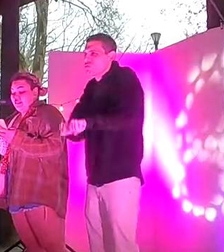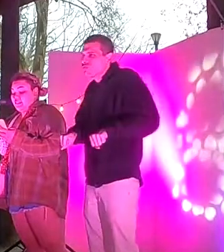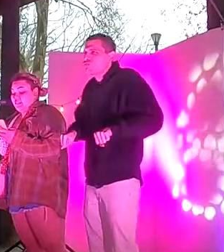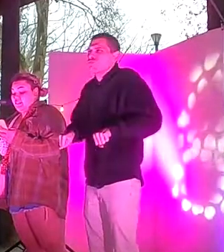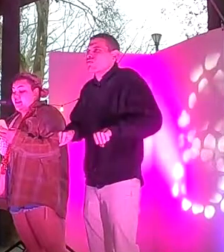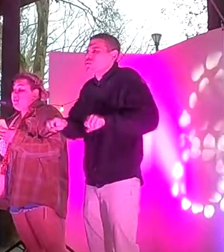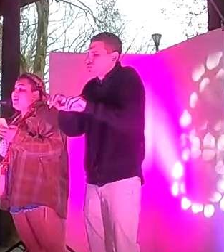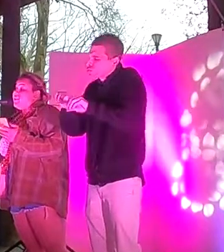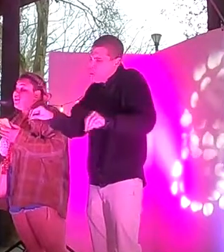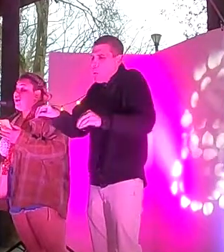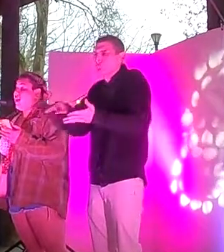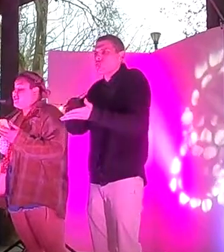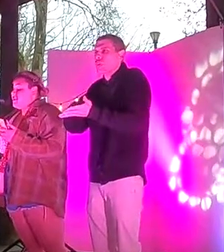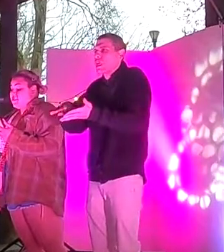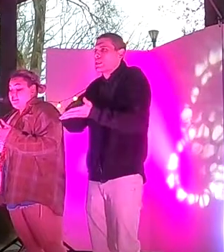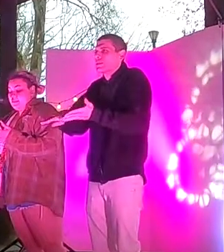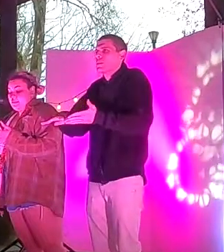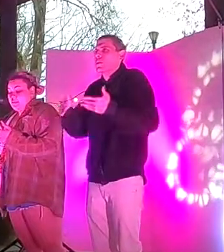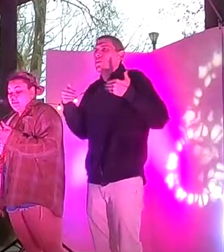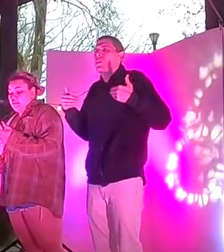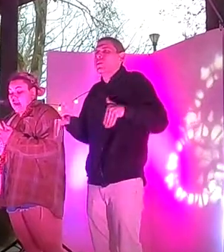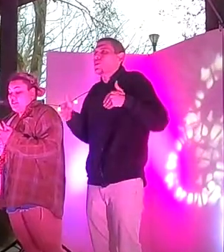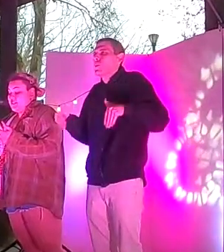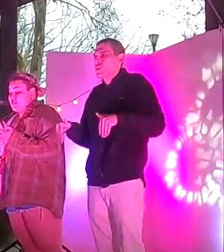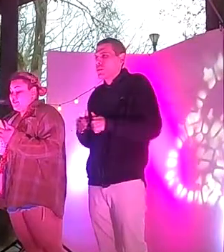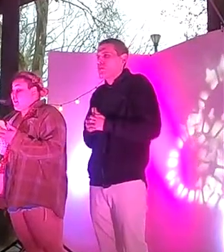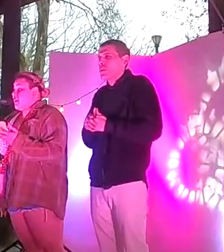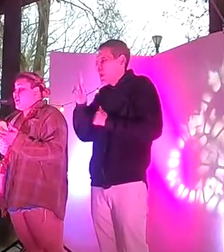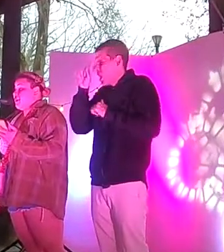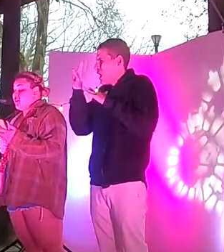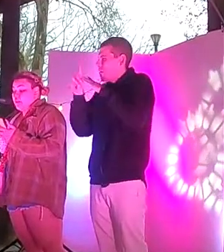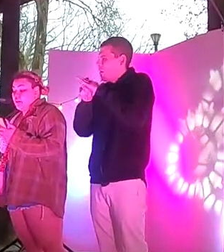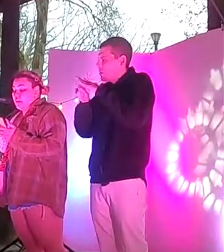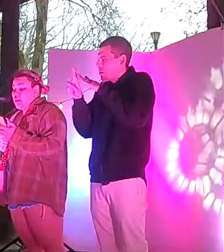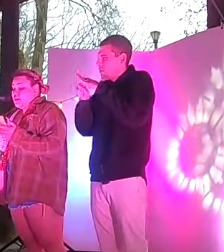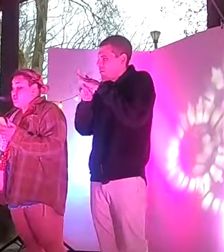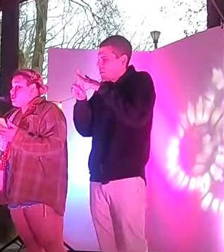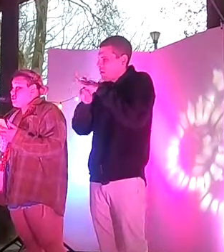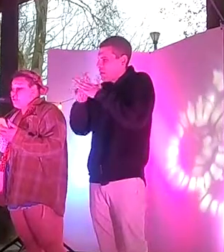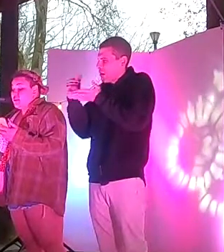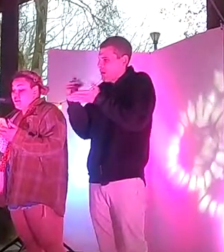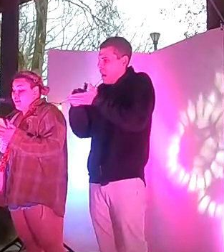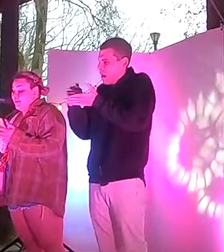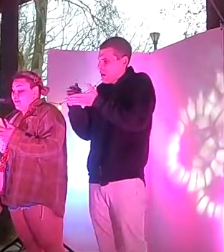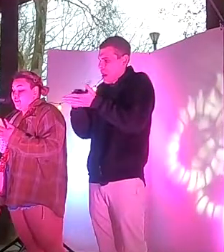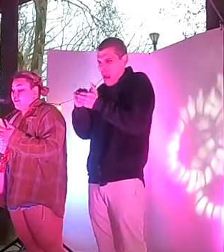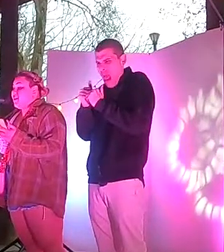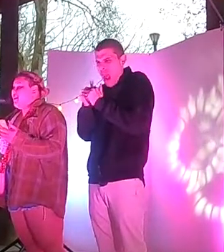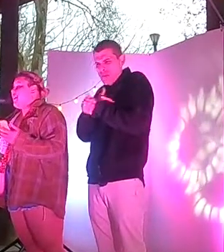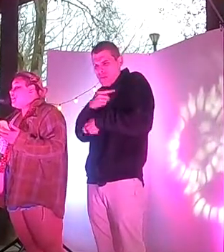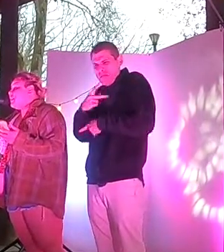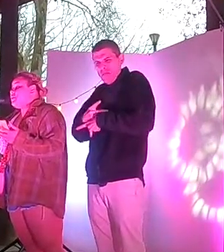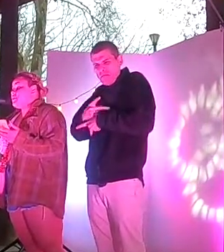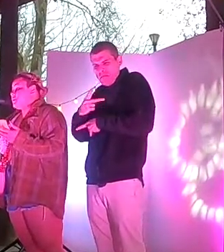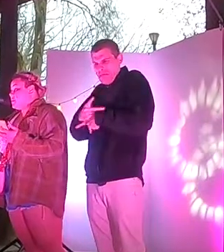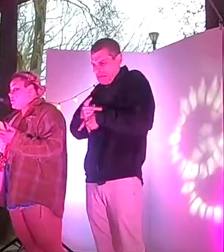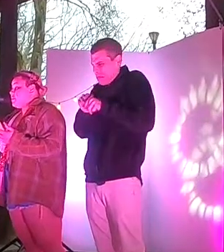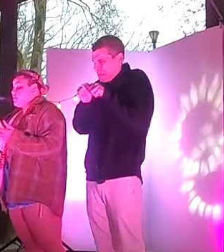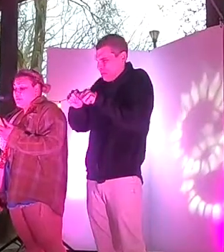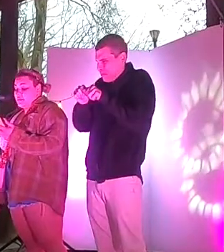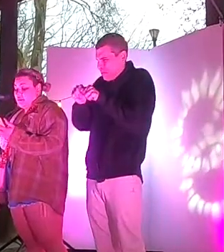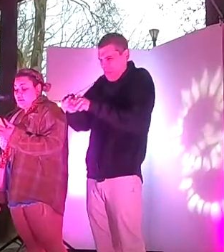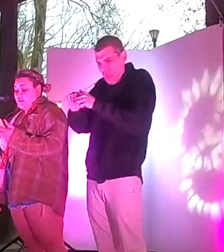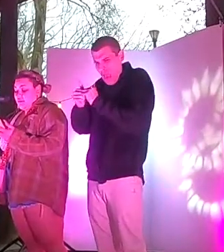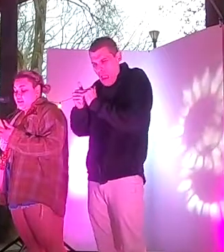unforgiving. I think of her often, how to sustain her, nurture her, love her. I know you do